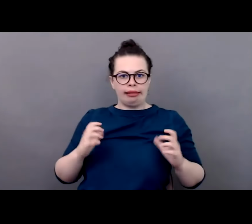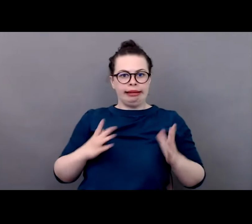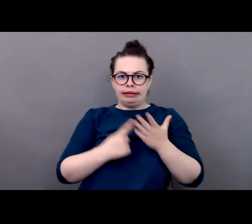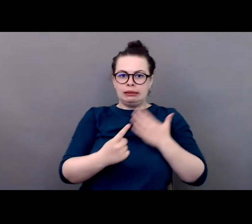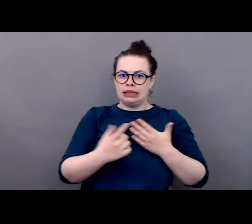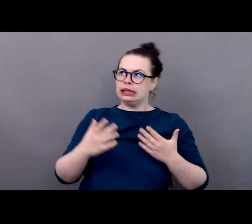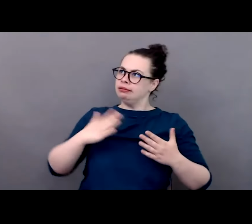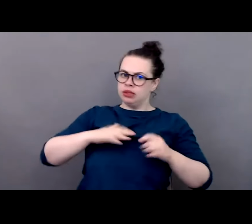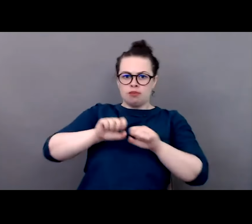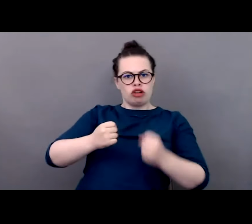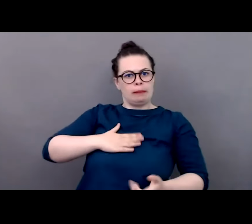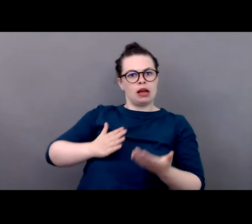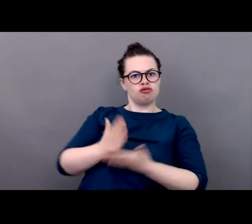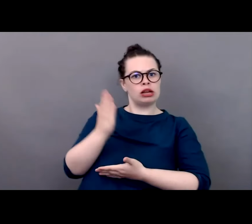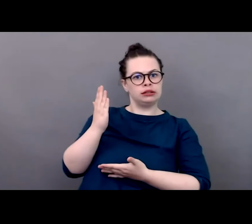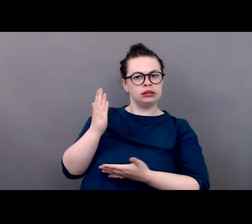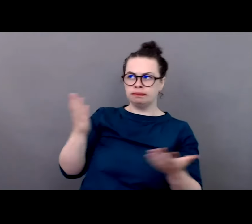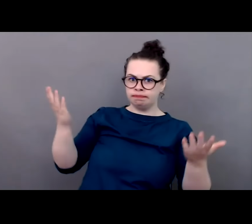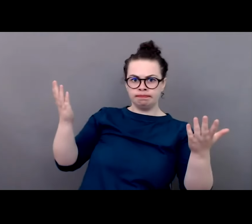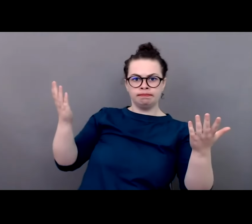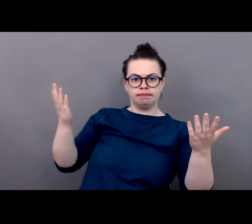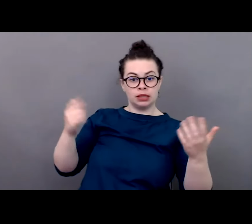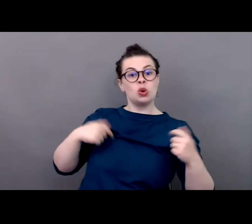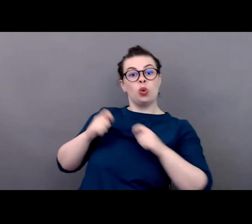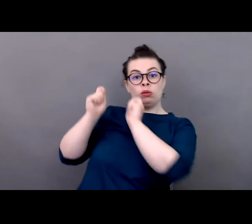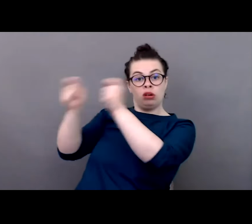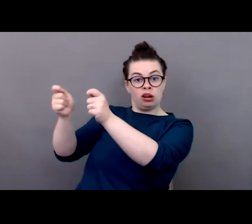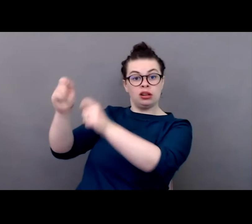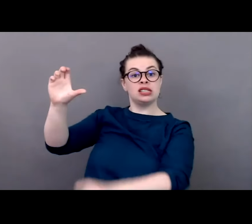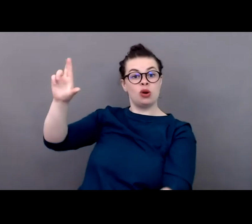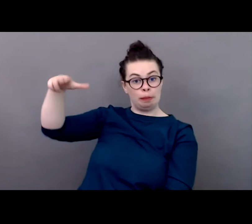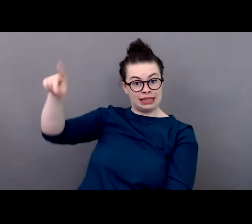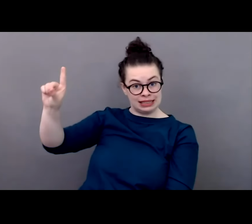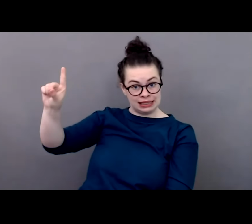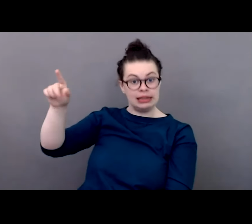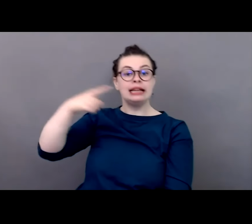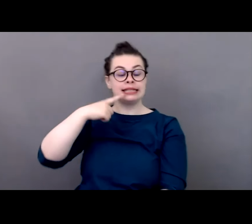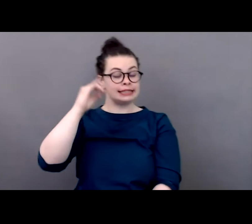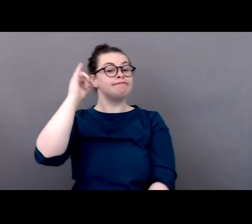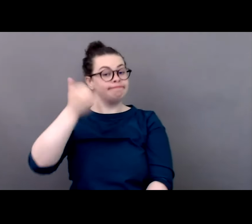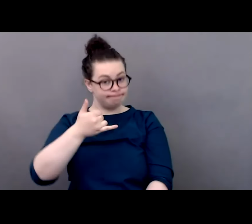And the committee accepted that complaint and decided that yes, Sweden should allow